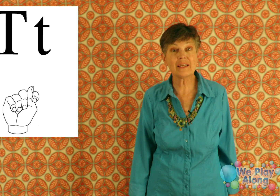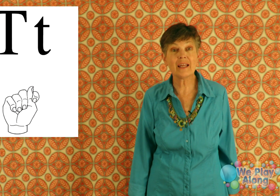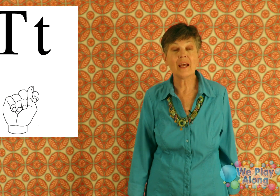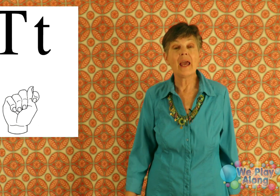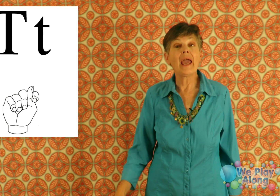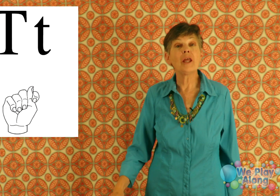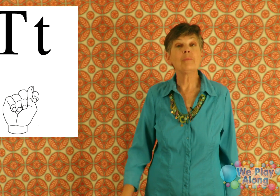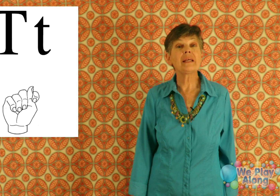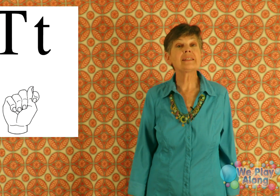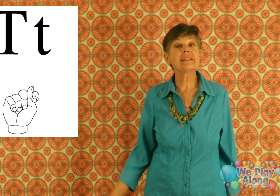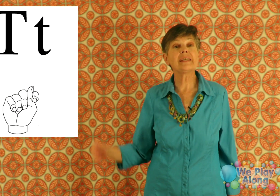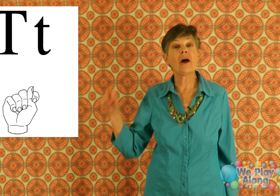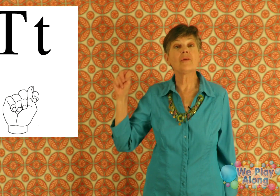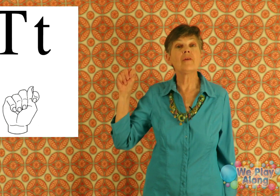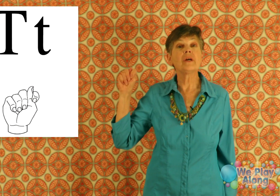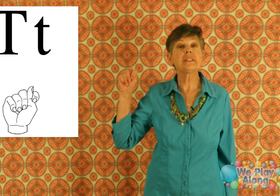consonant, and it makes the sound of T.